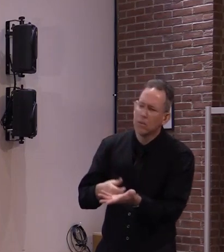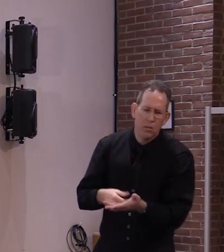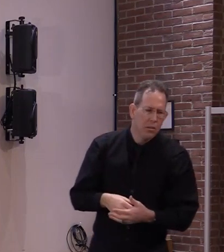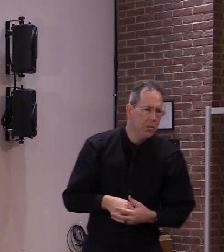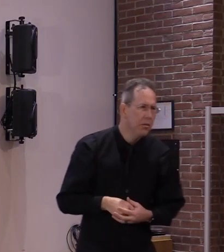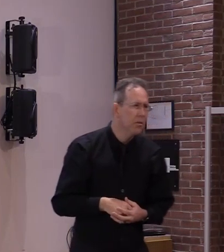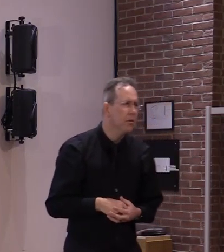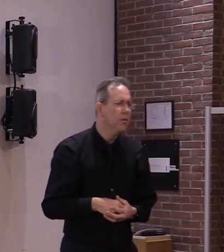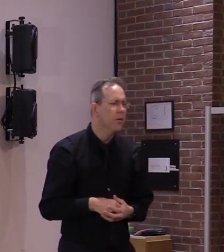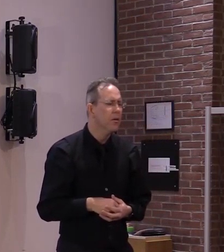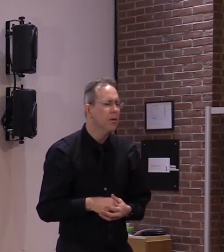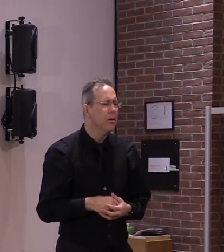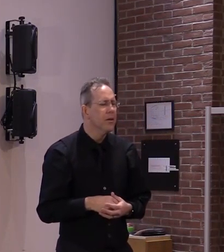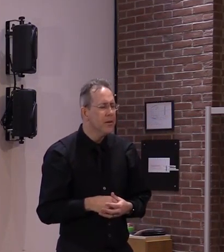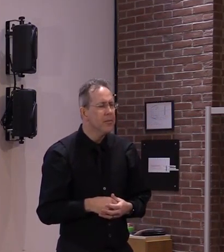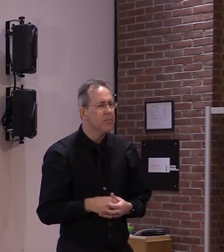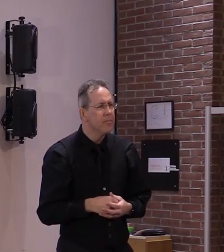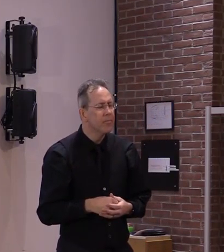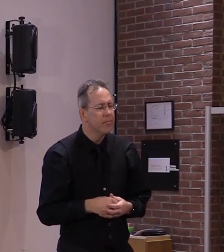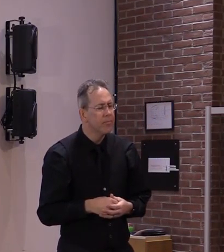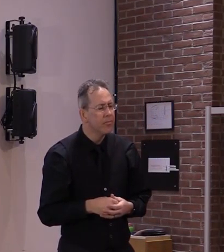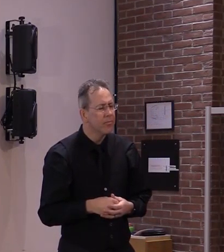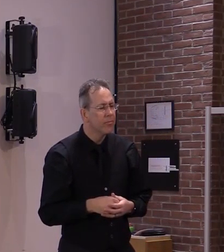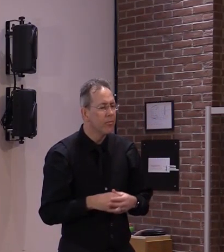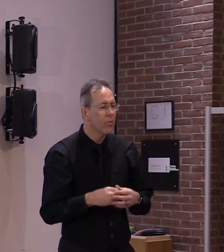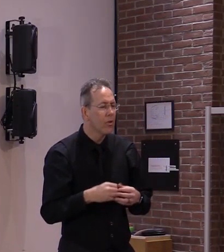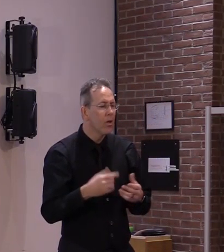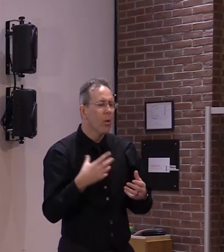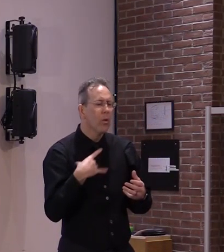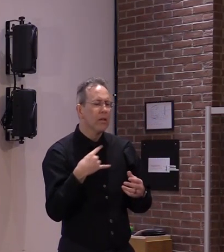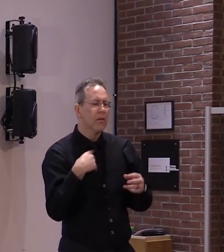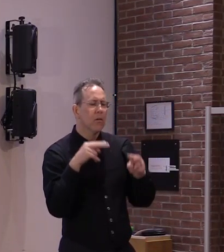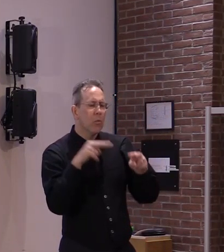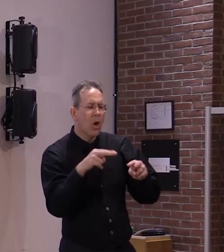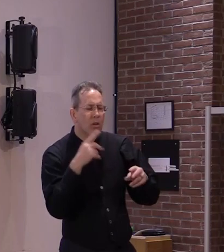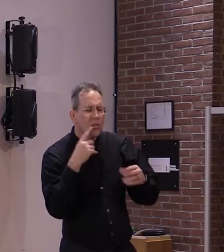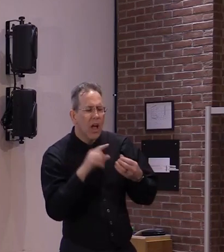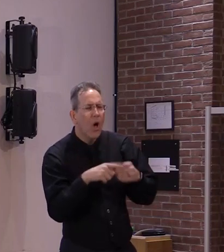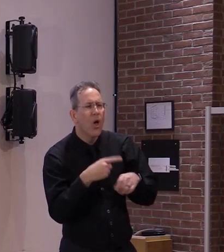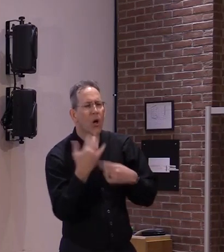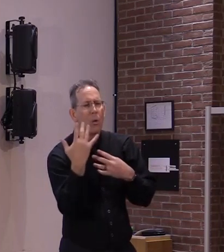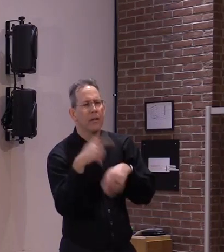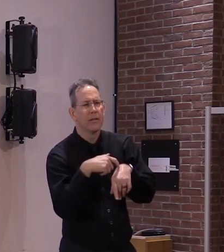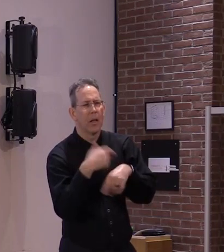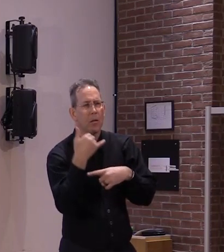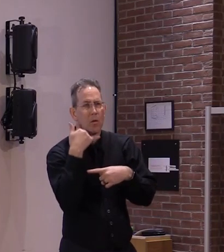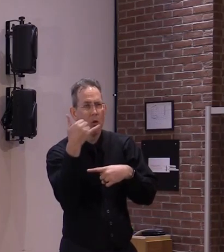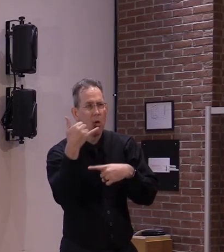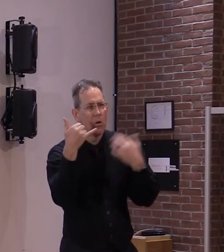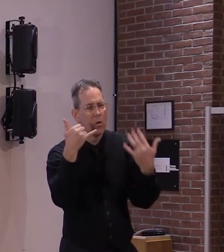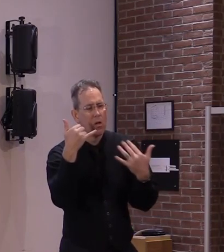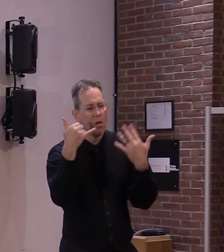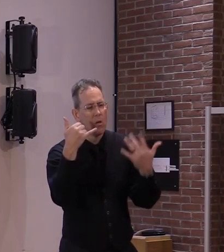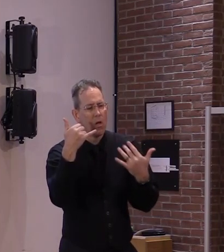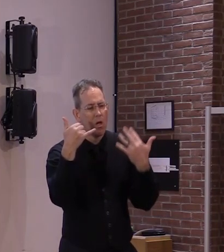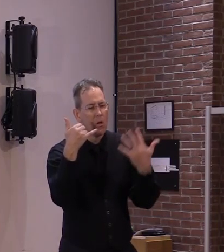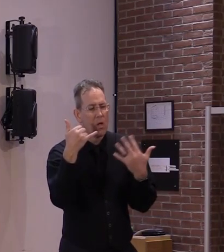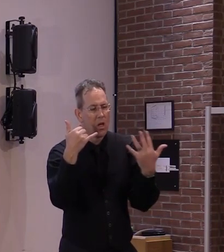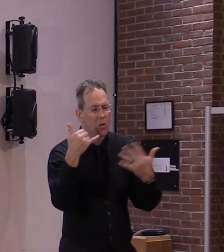the wait times. As I said, as of 10:05, the wait times, we had circuit issues that we're